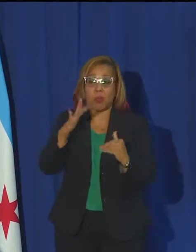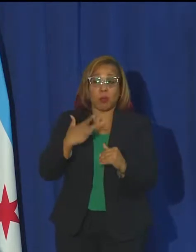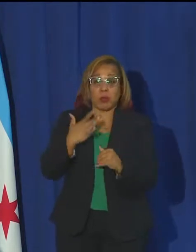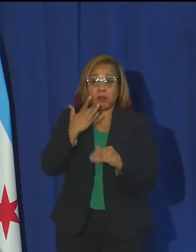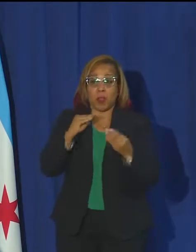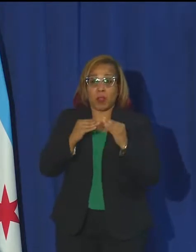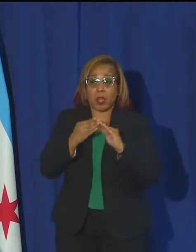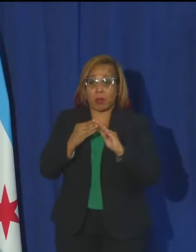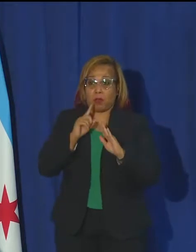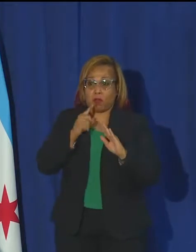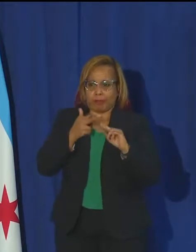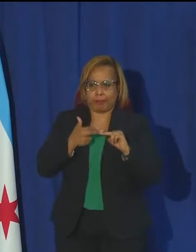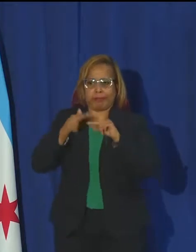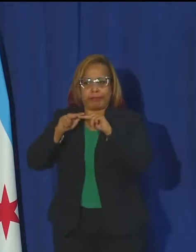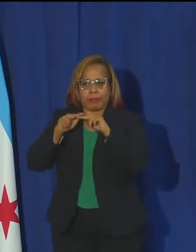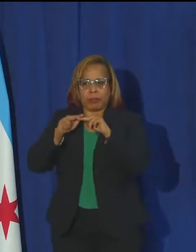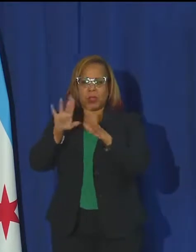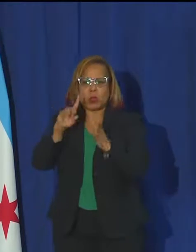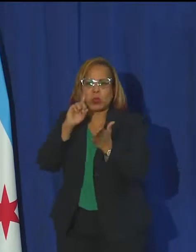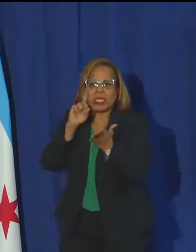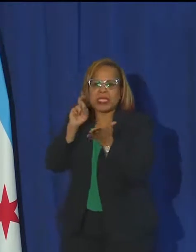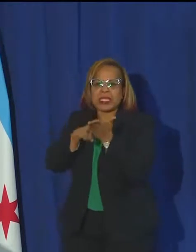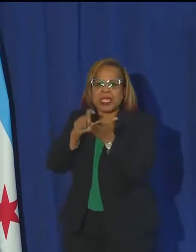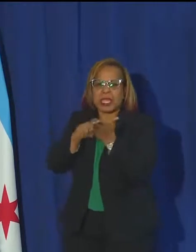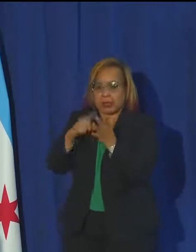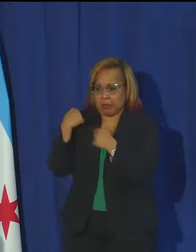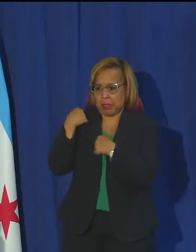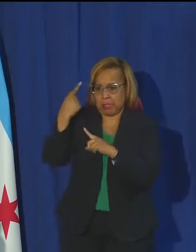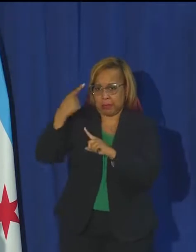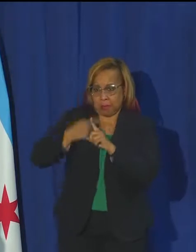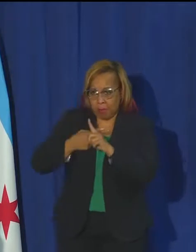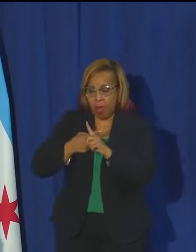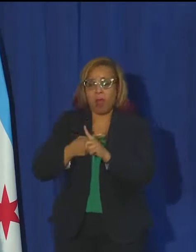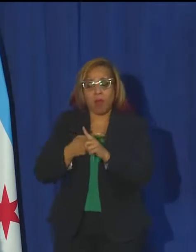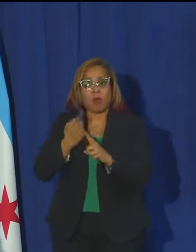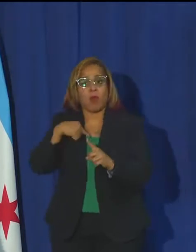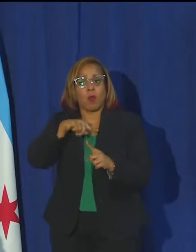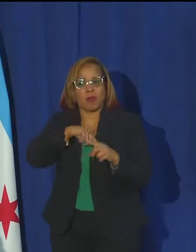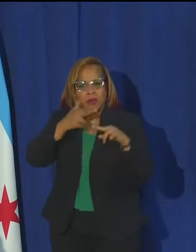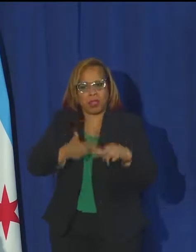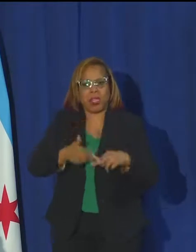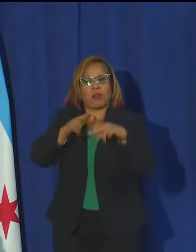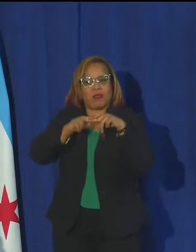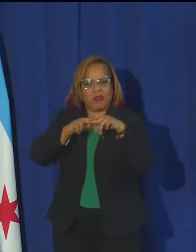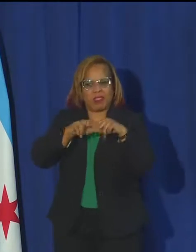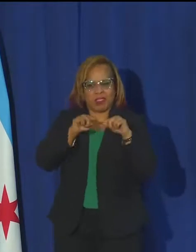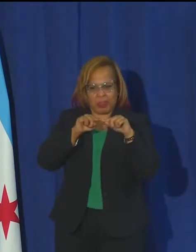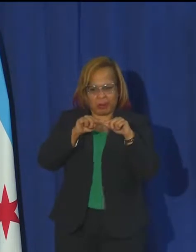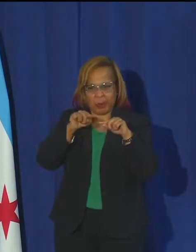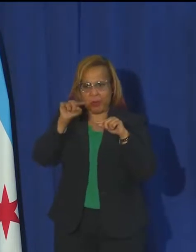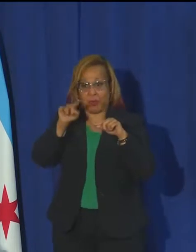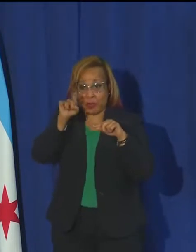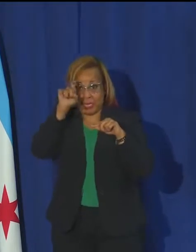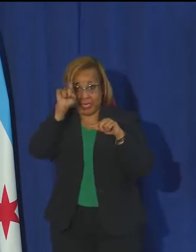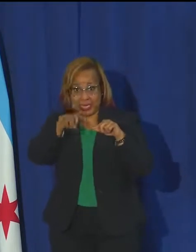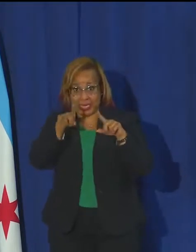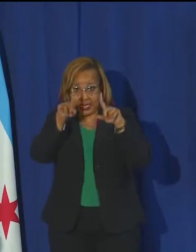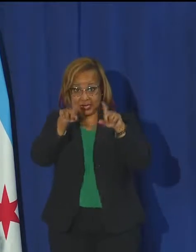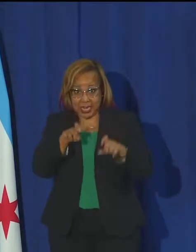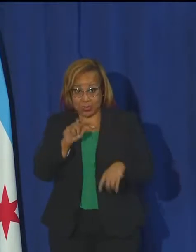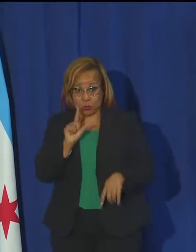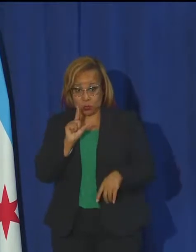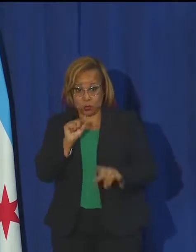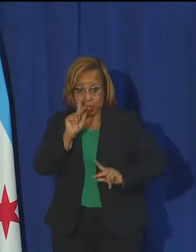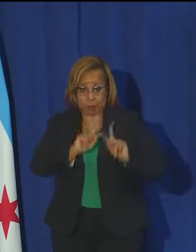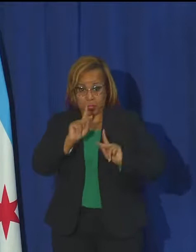want it to be going up. And you can see over the last month, we've actually increased again from needing to test about